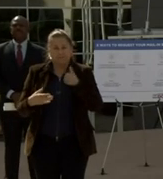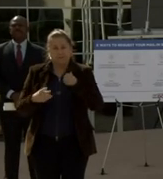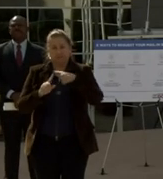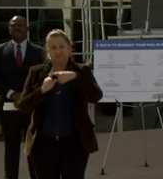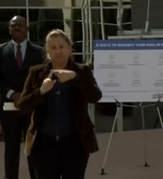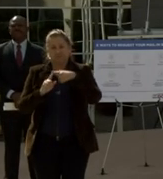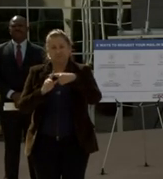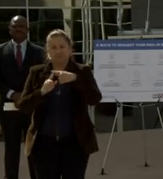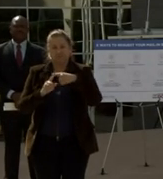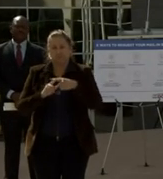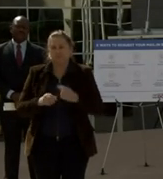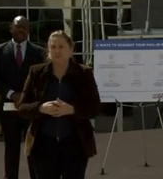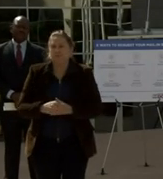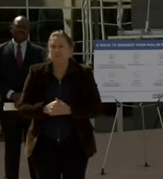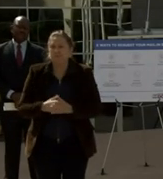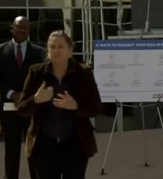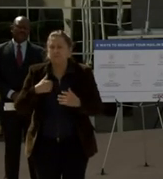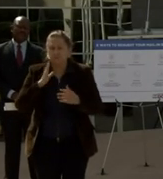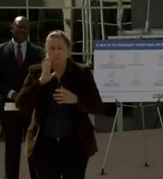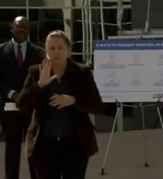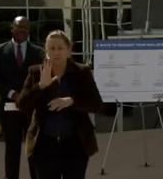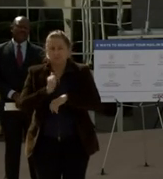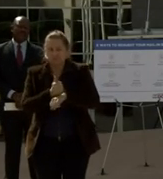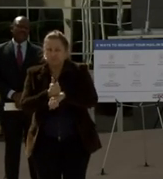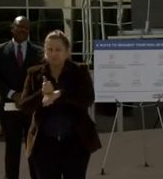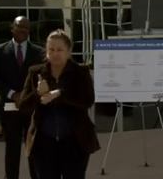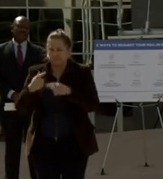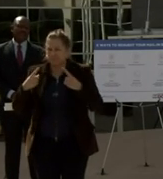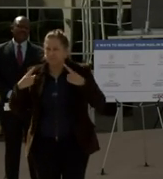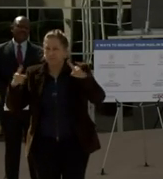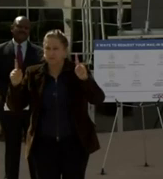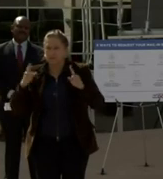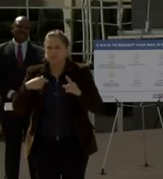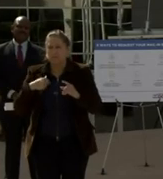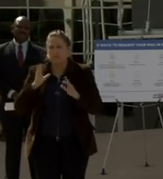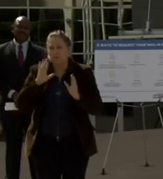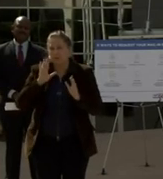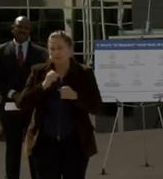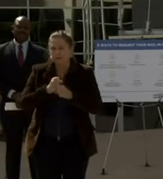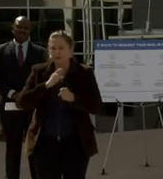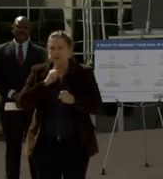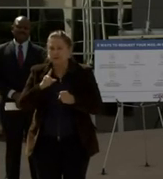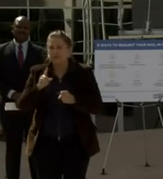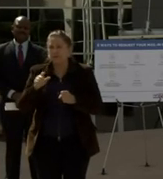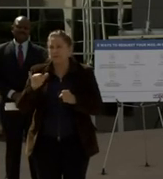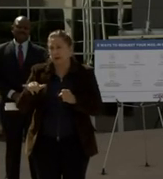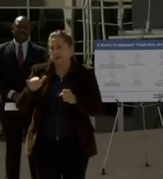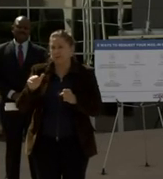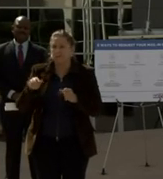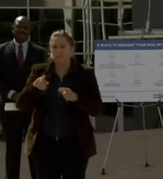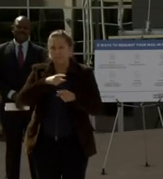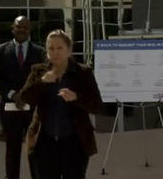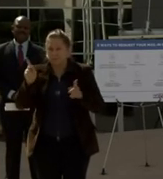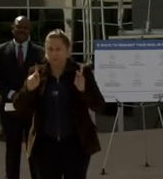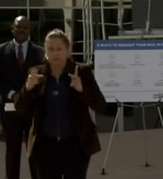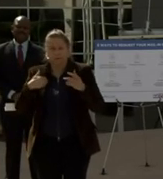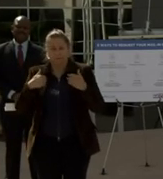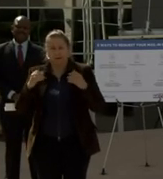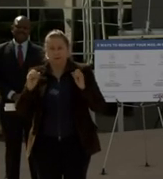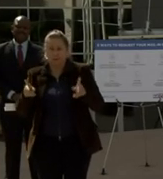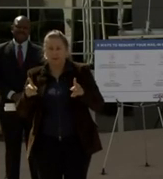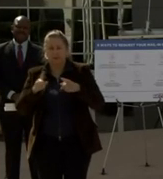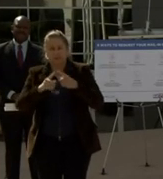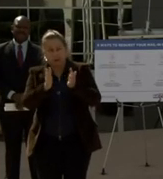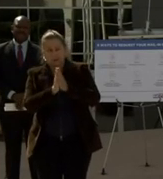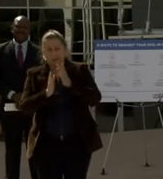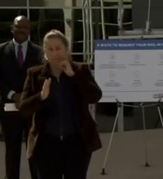a wonderful opportunity for us to make sure that we encourage every single person to request that ballot so they can vote with a mail-in ballot. It takes